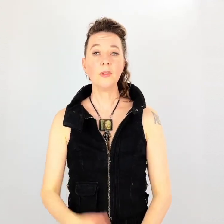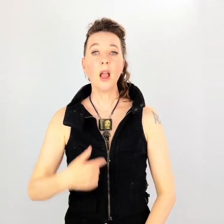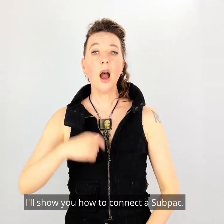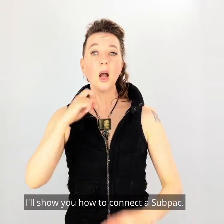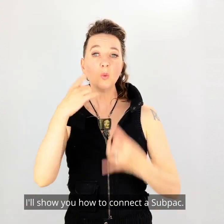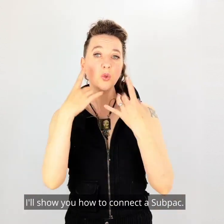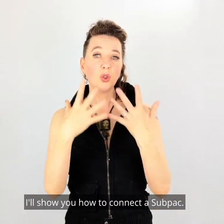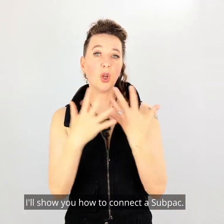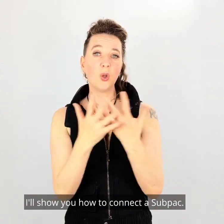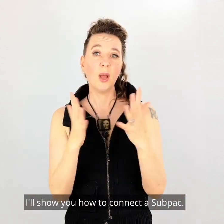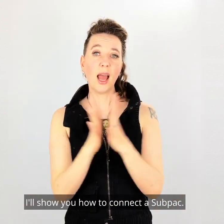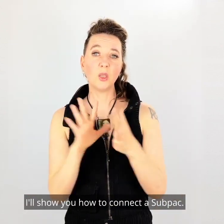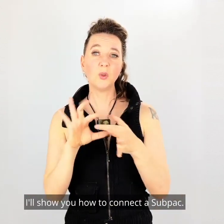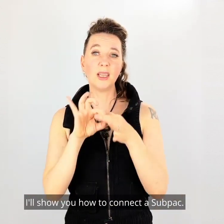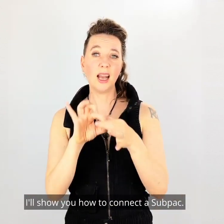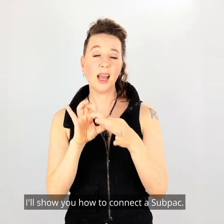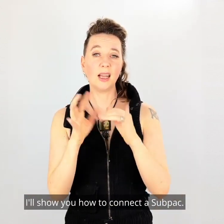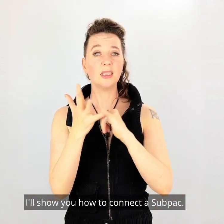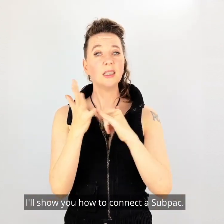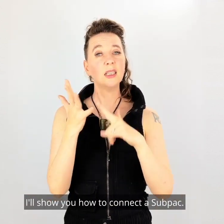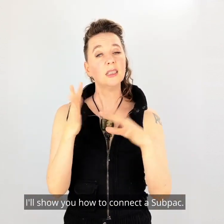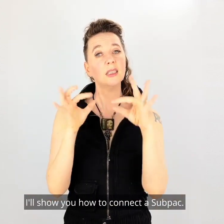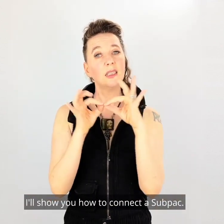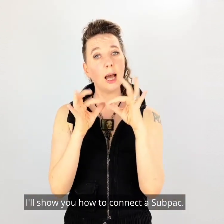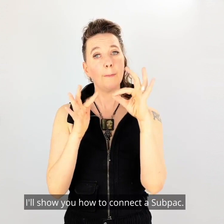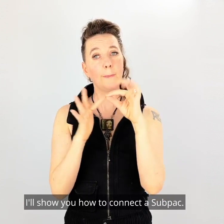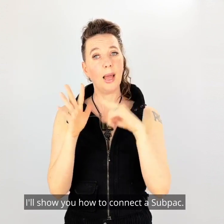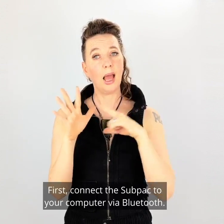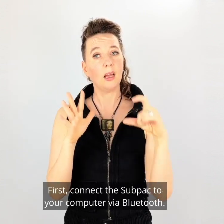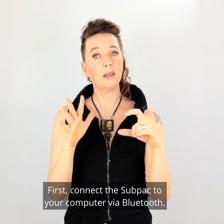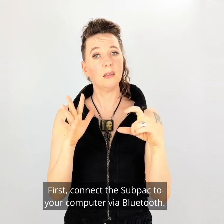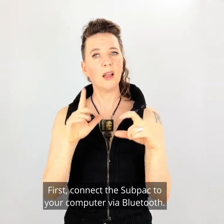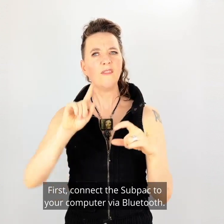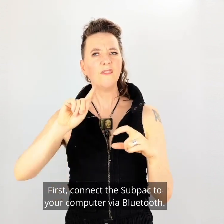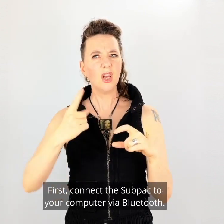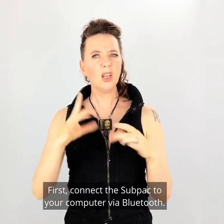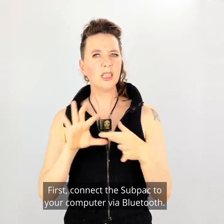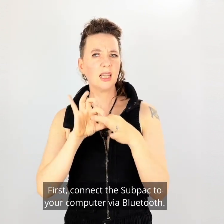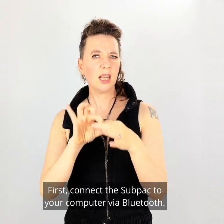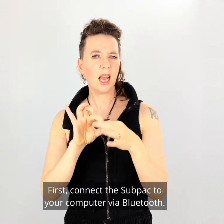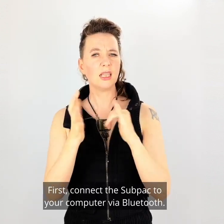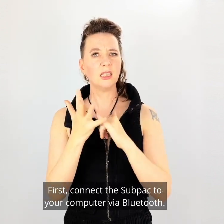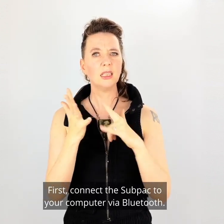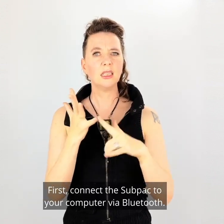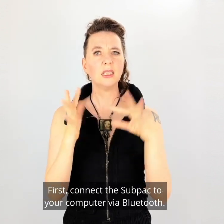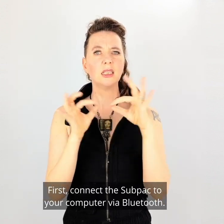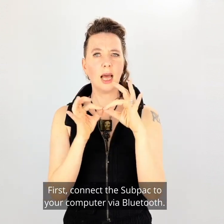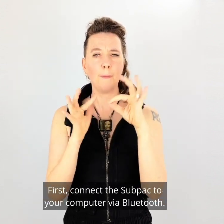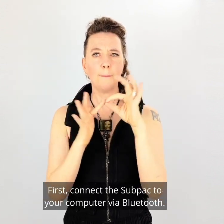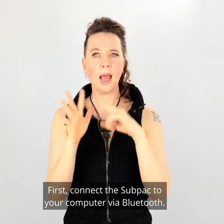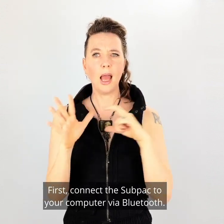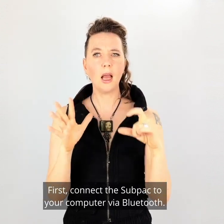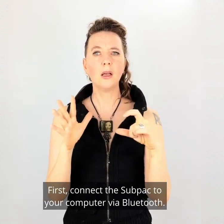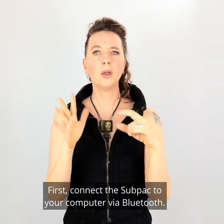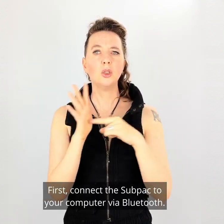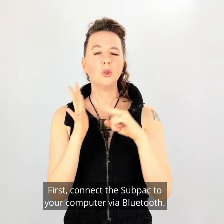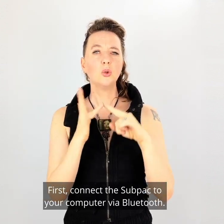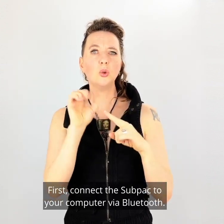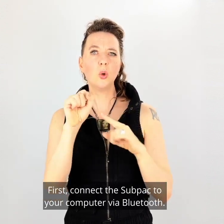I'll show you how to connect a subpack. First, connect the subpack to your computer via Bluetooth.